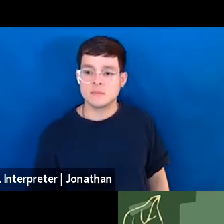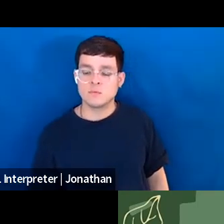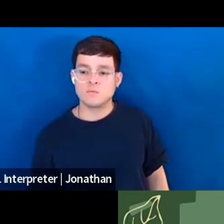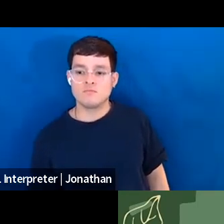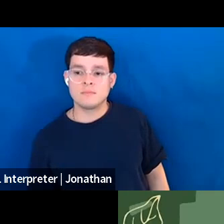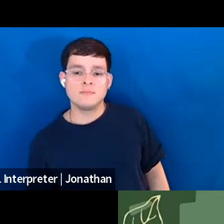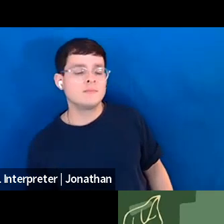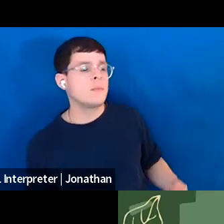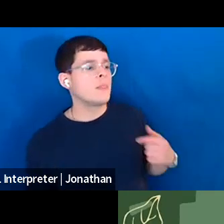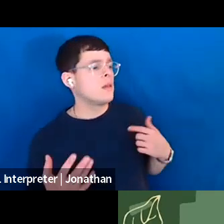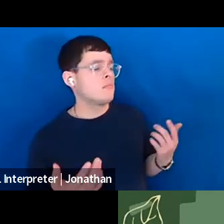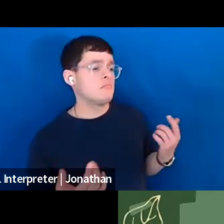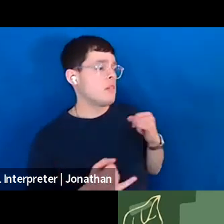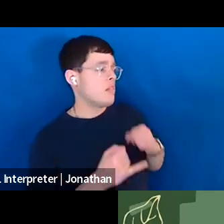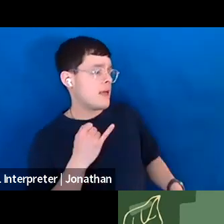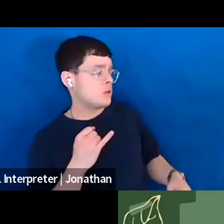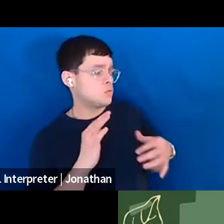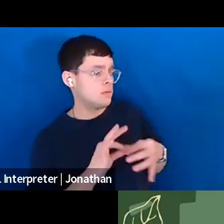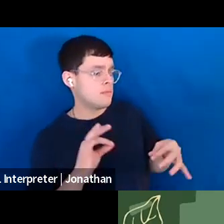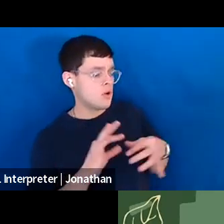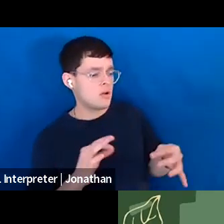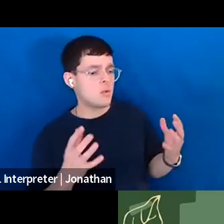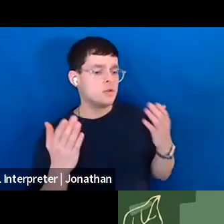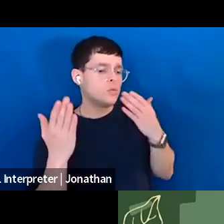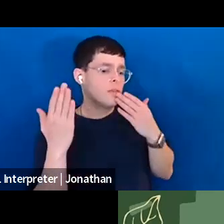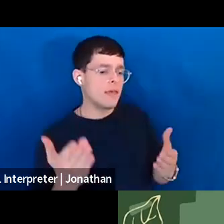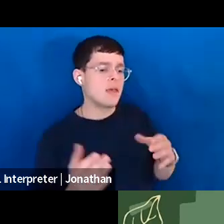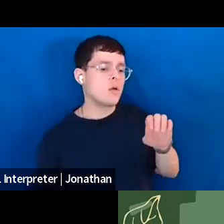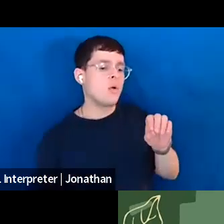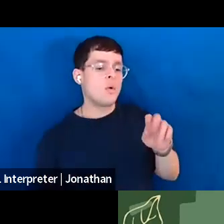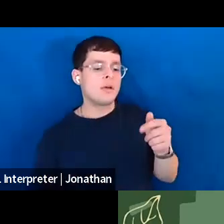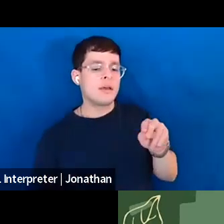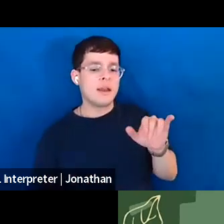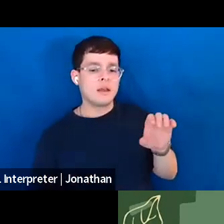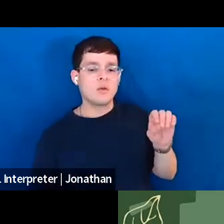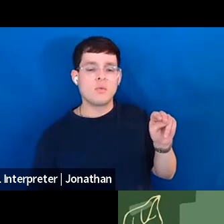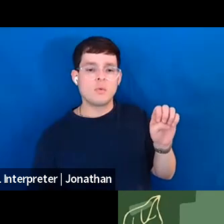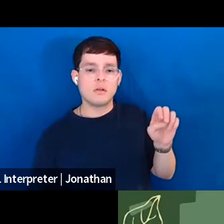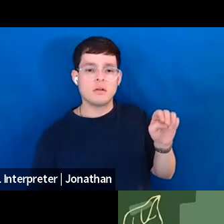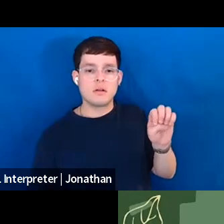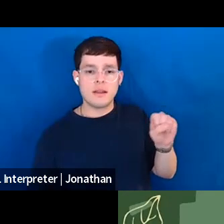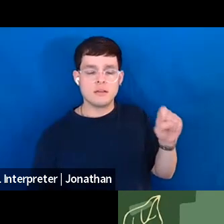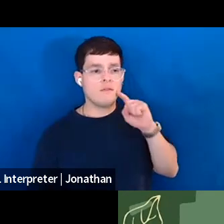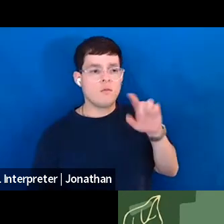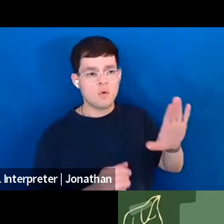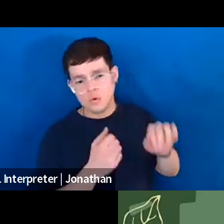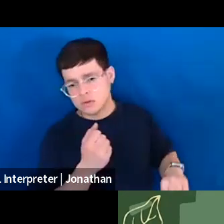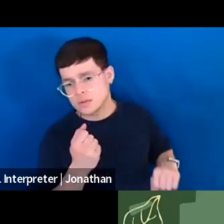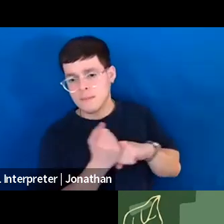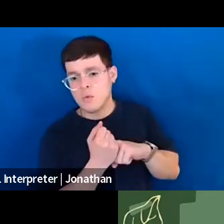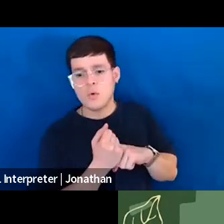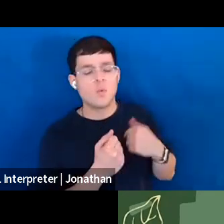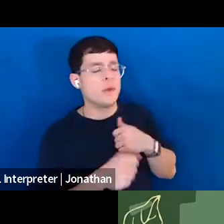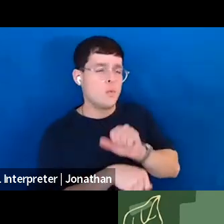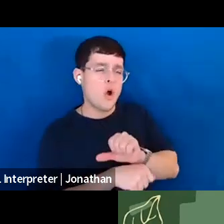I just want my closing remark. I want to thank Organic Oneness for all the support. We work very together,